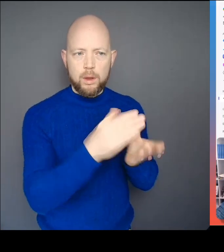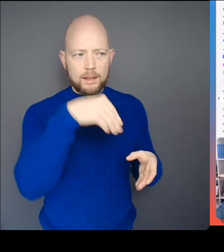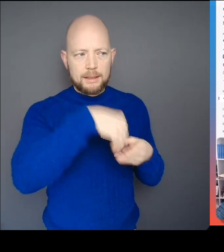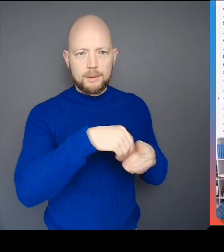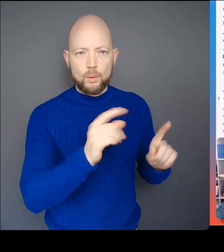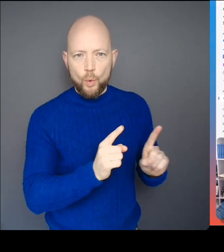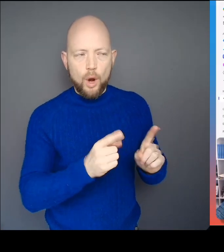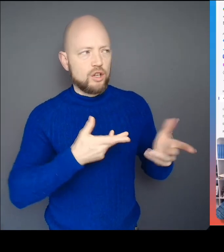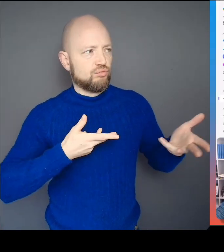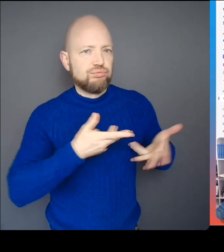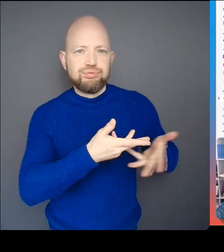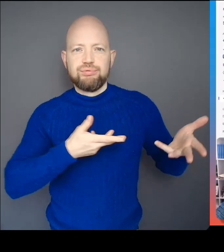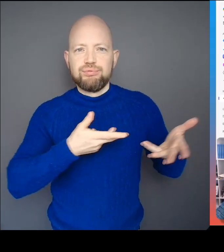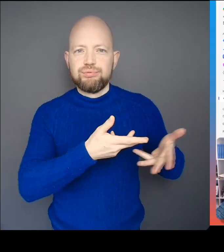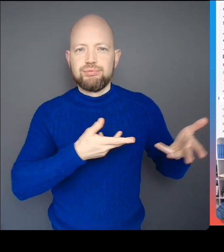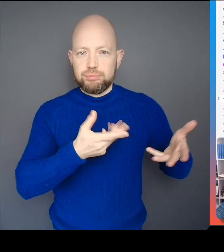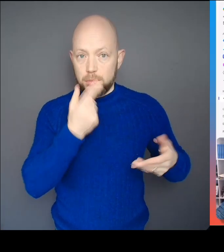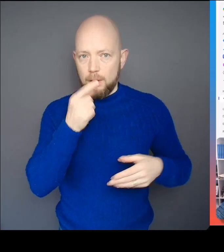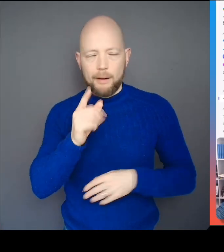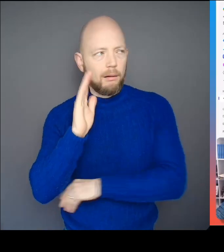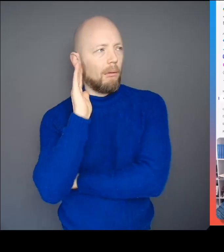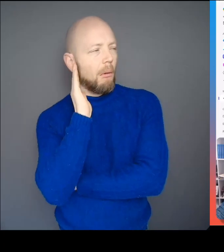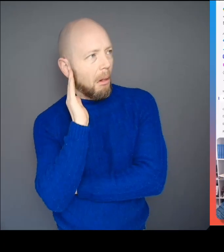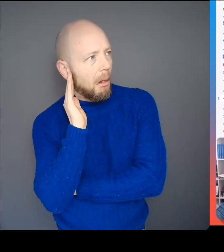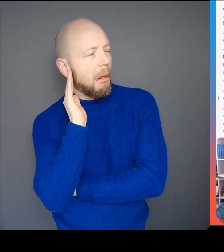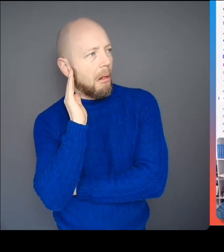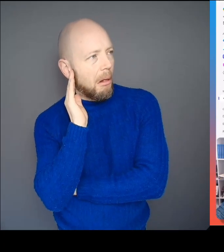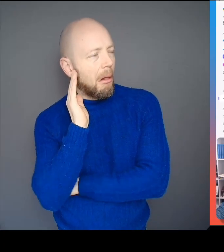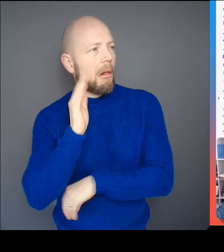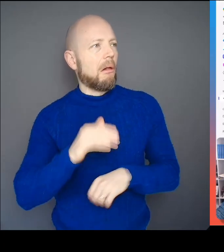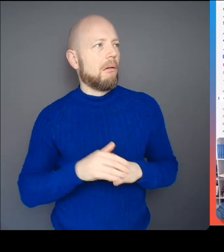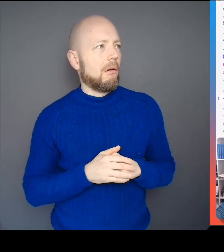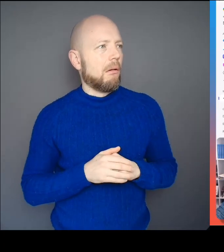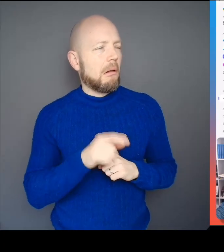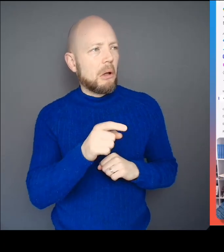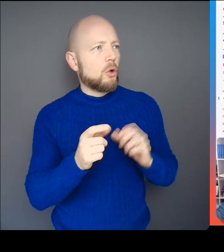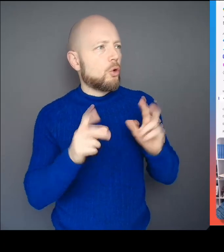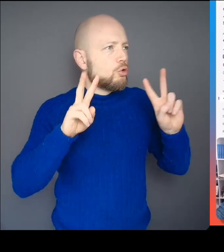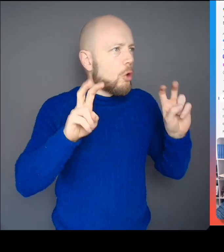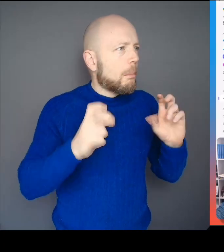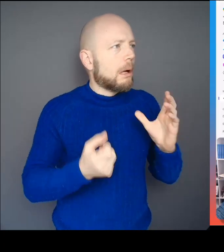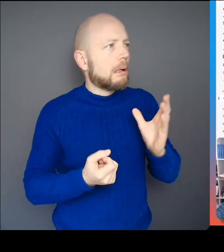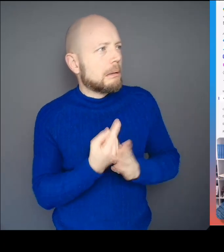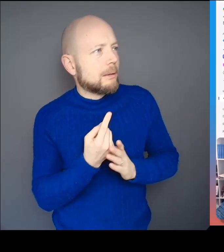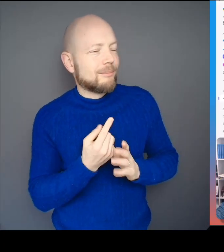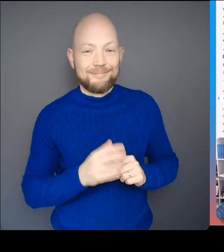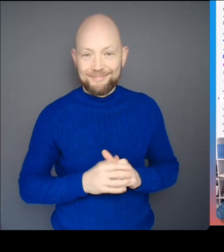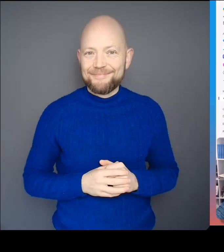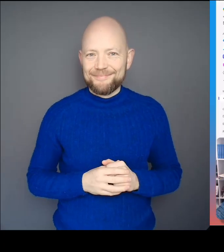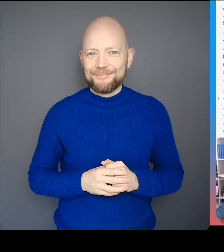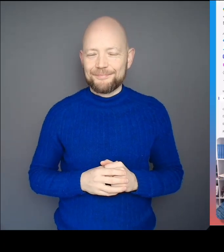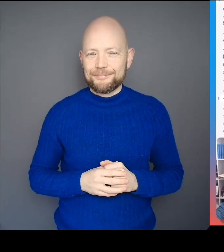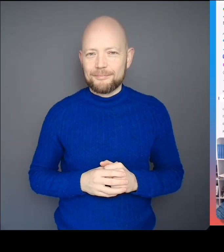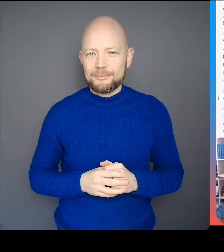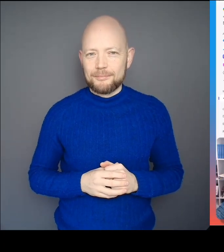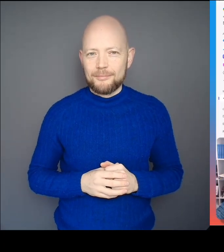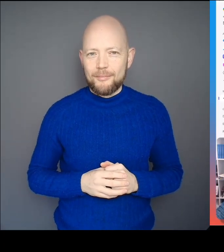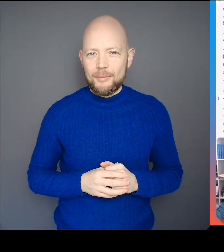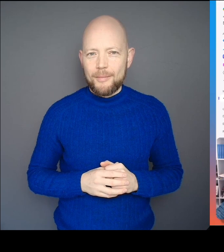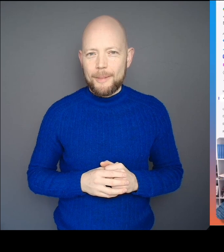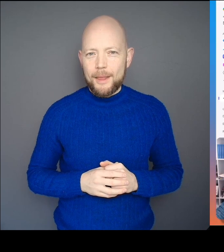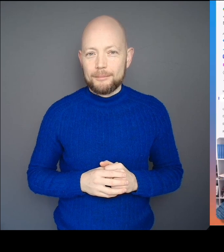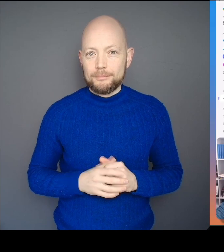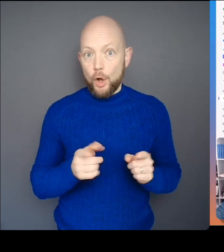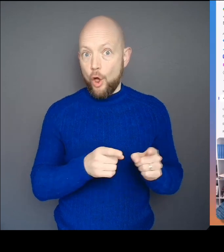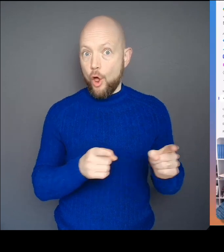morale. Exactly. The whole idea is to see how pets can create a happier, healthier, and more engaging environment at work.